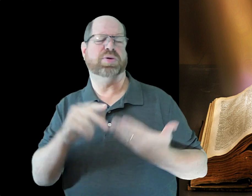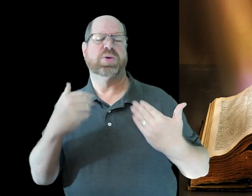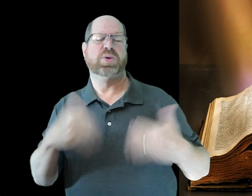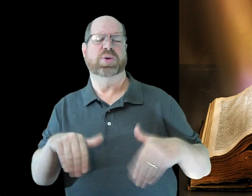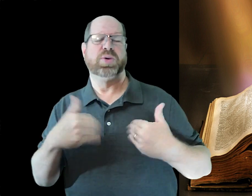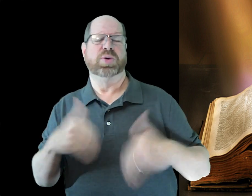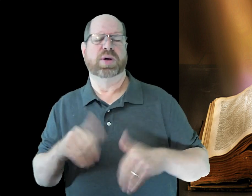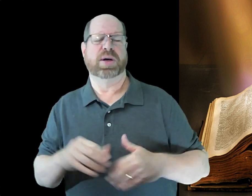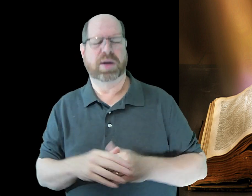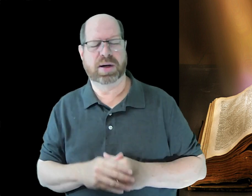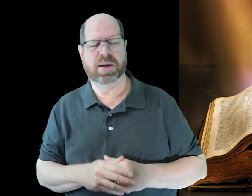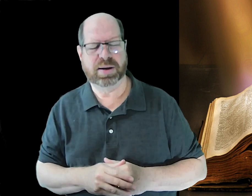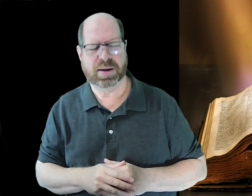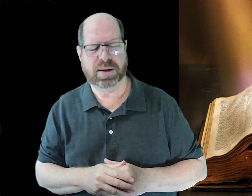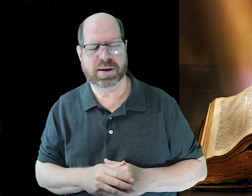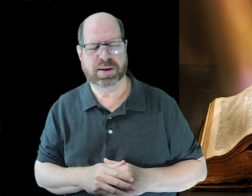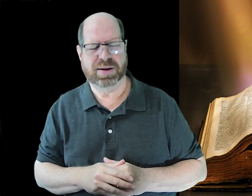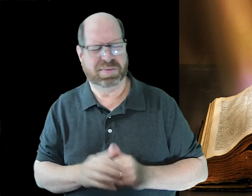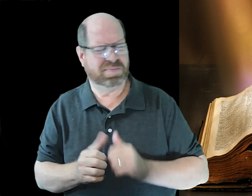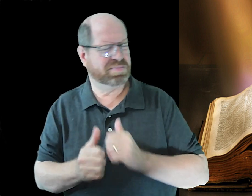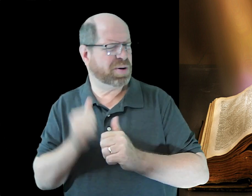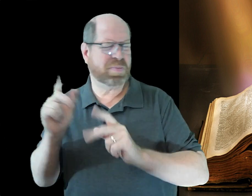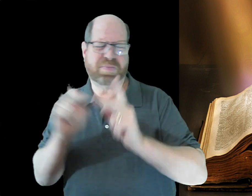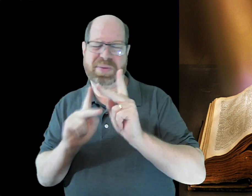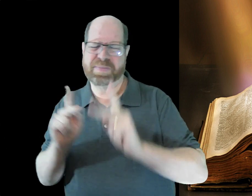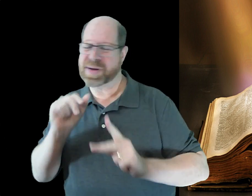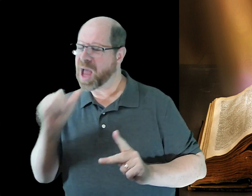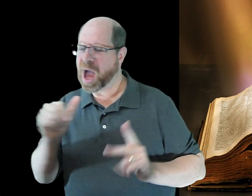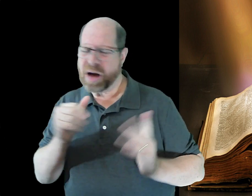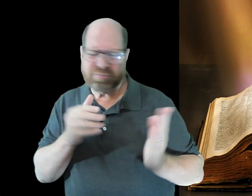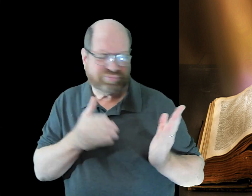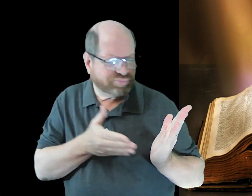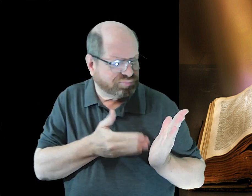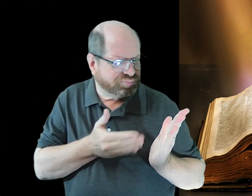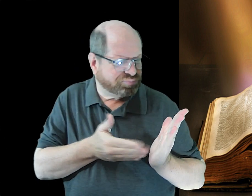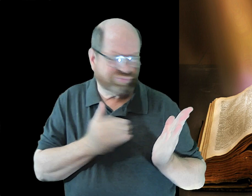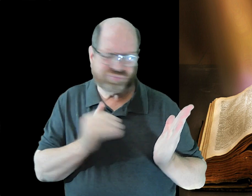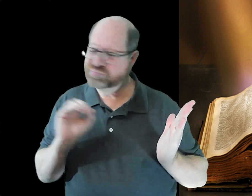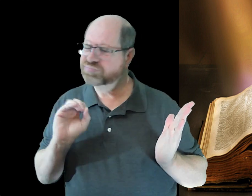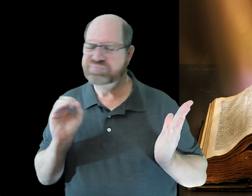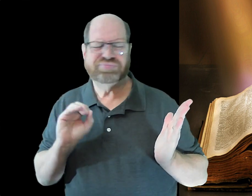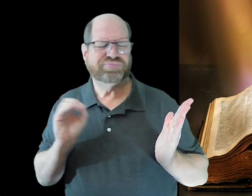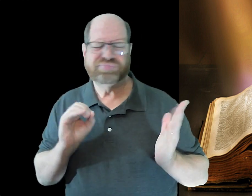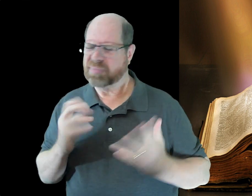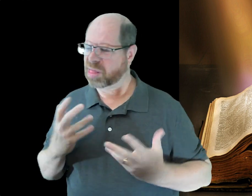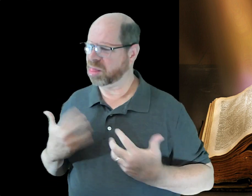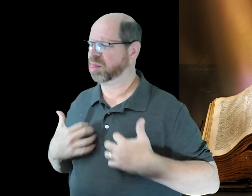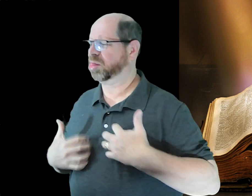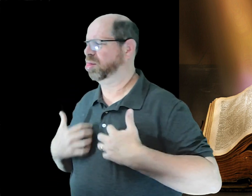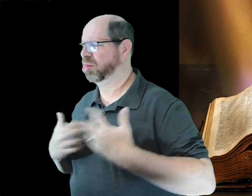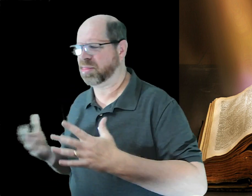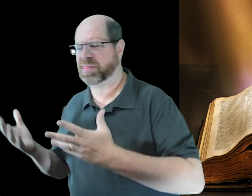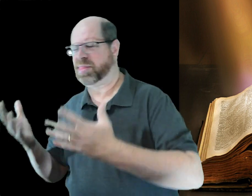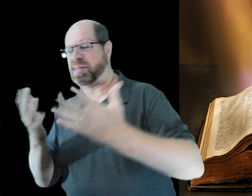Change is in the air, but here in Vuhledar, Russia is the same in its intensity and clumsiness of